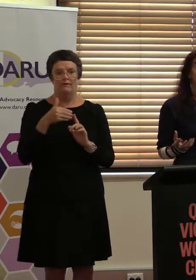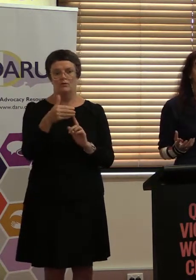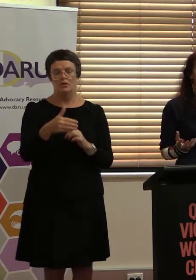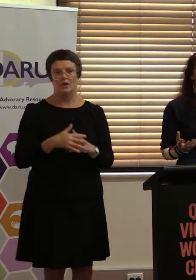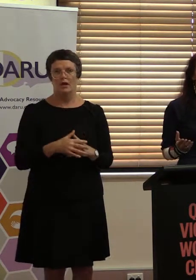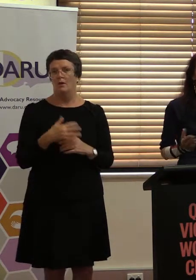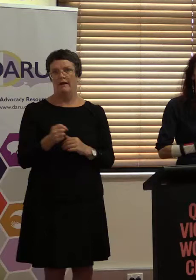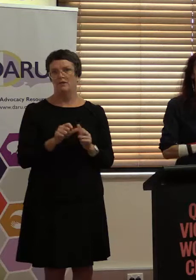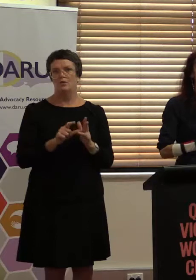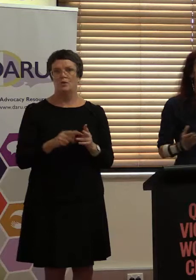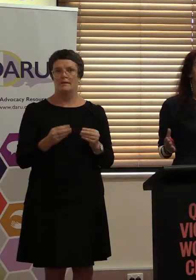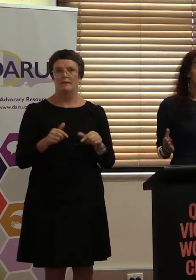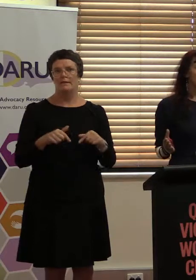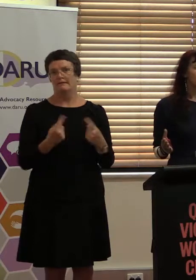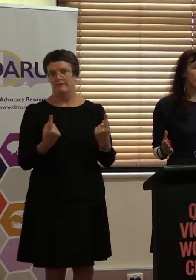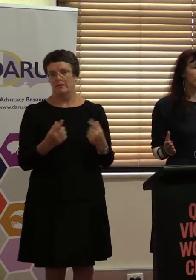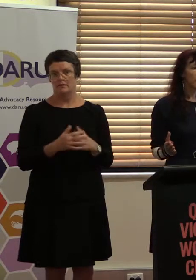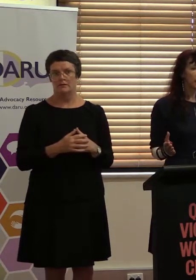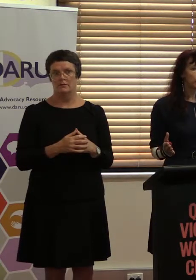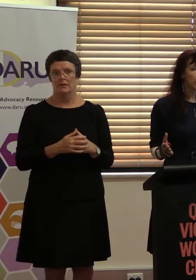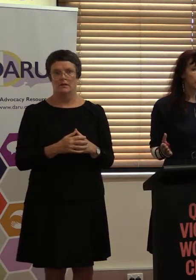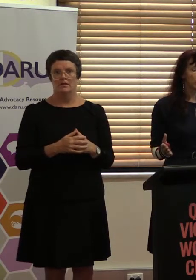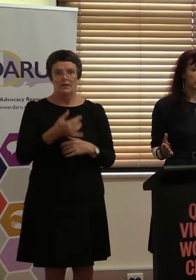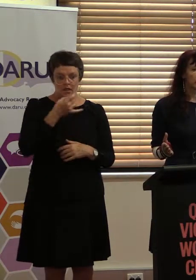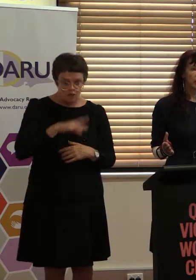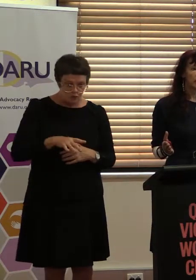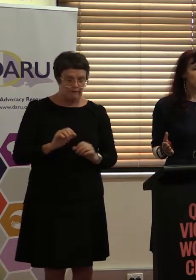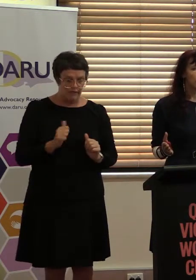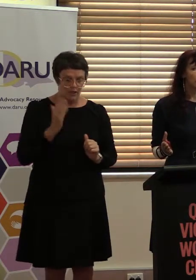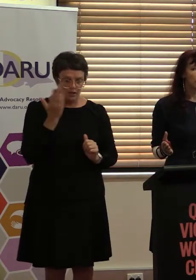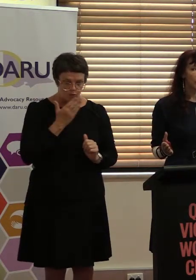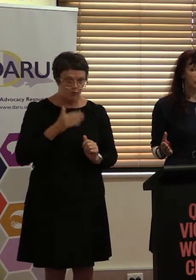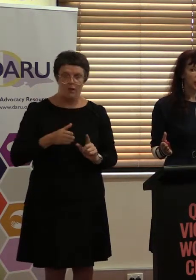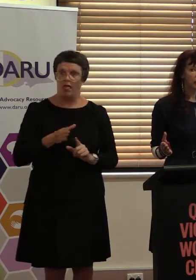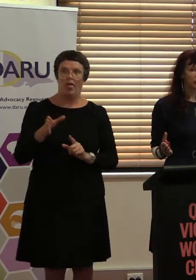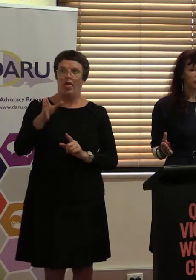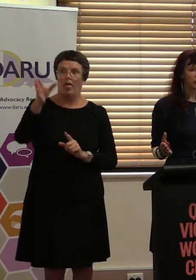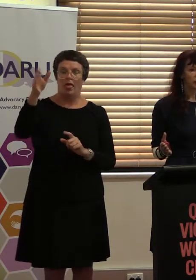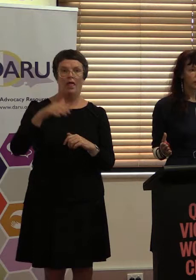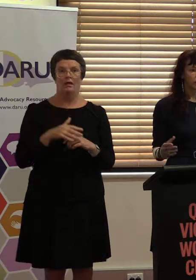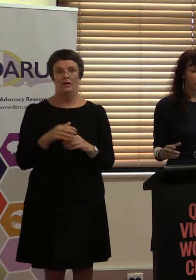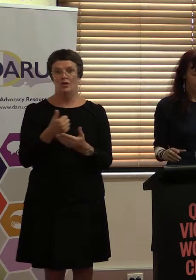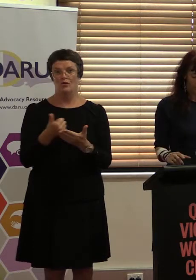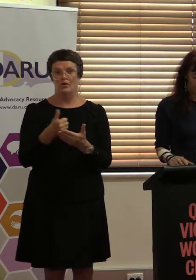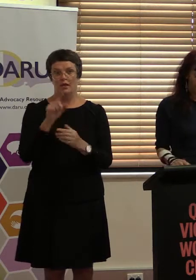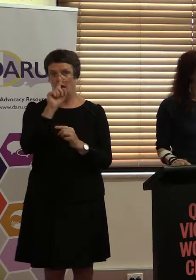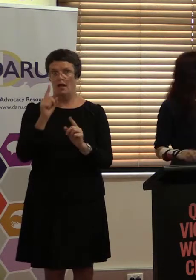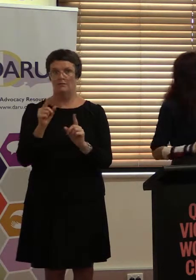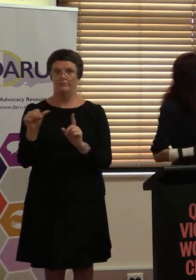families and these children, once they're out of school and they're on that trajectory, there's usually no going back.